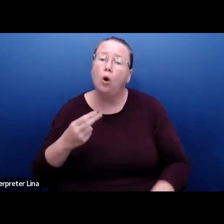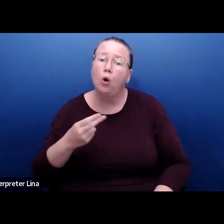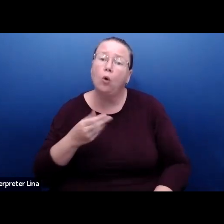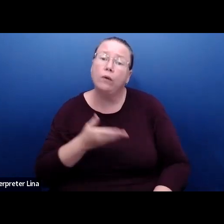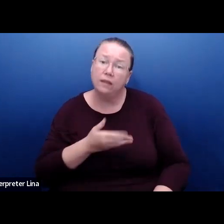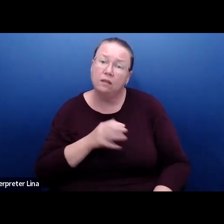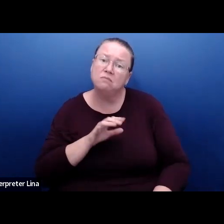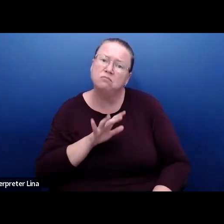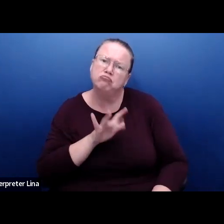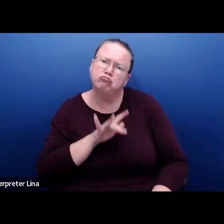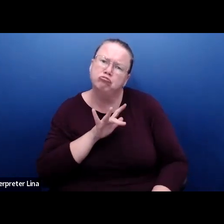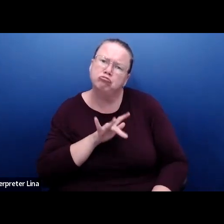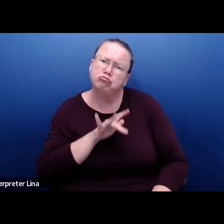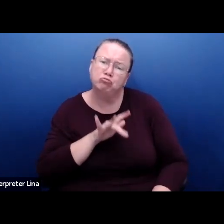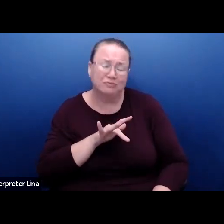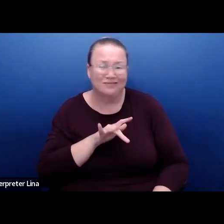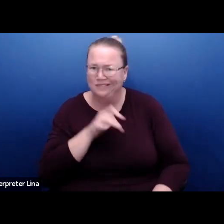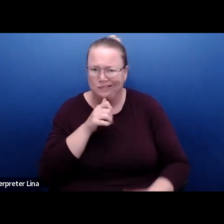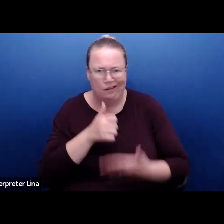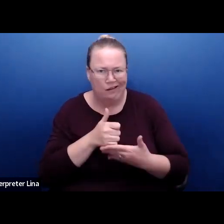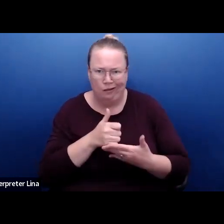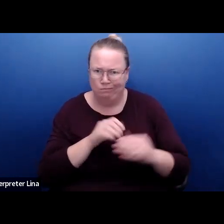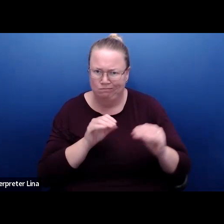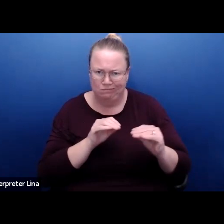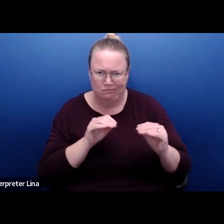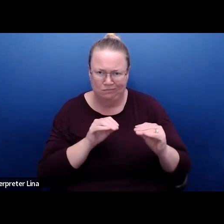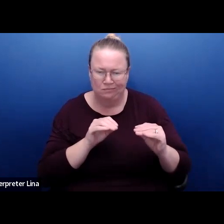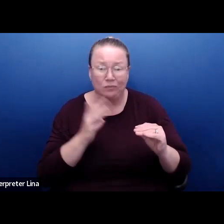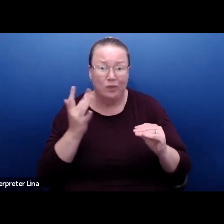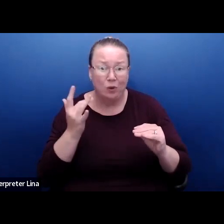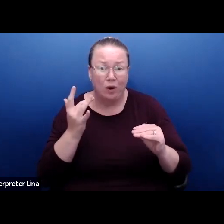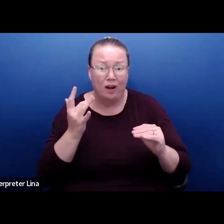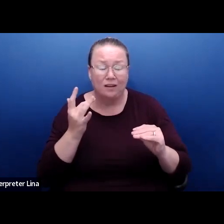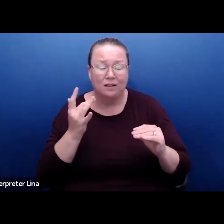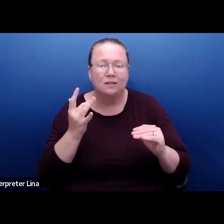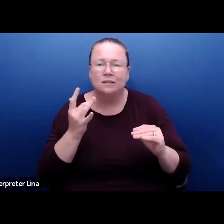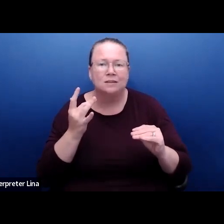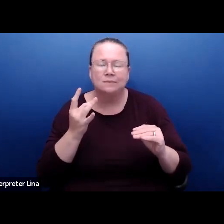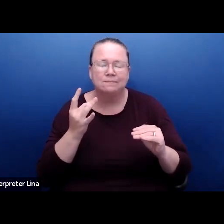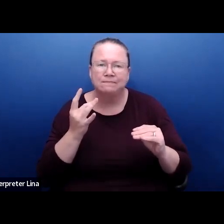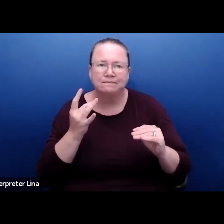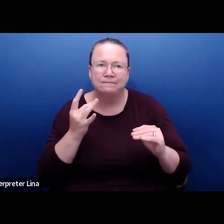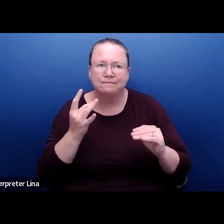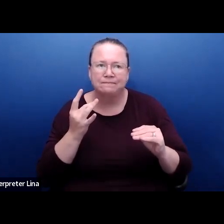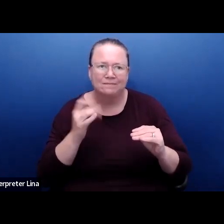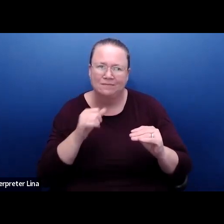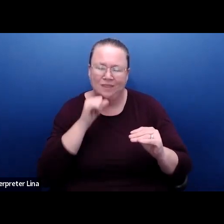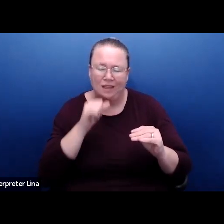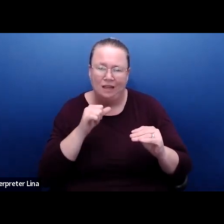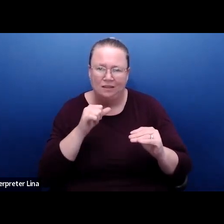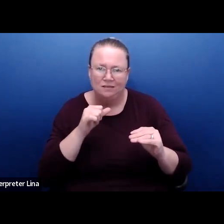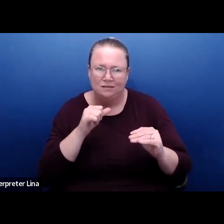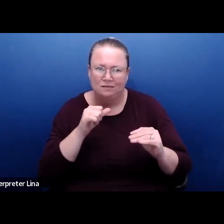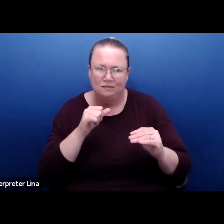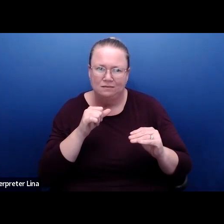that is not helpful, right? Because that doesn't take the time to do what